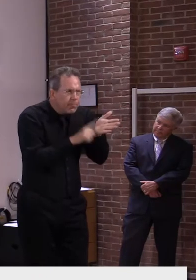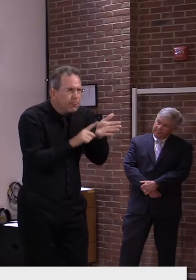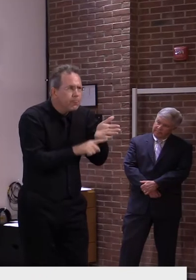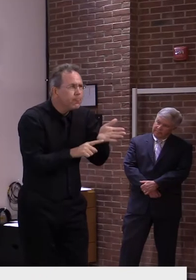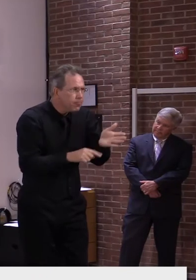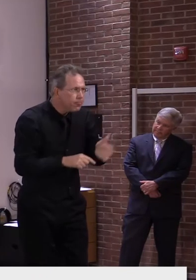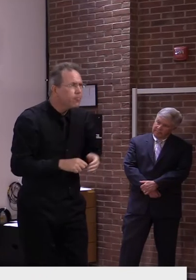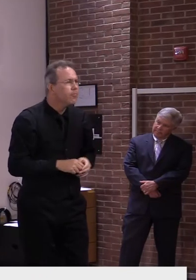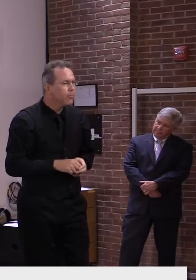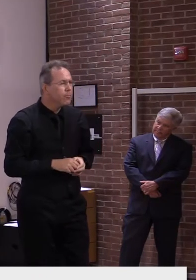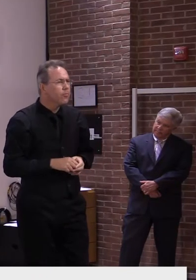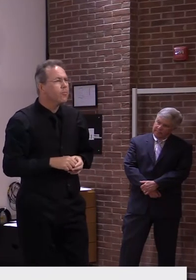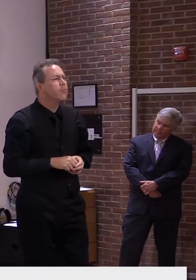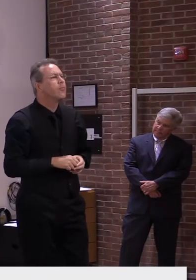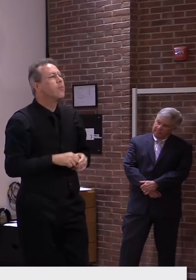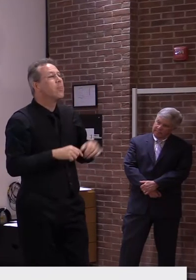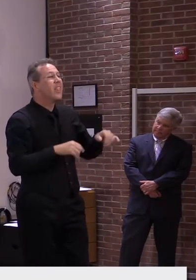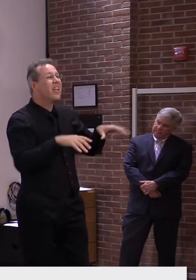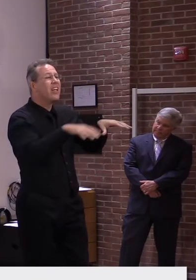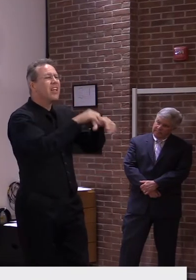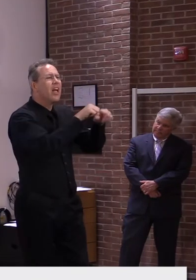every region of the state.